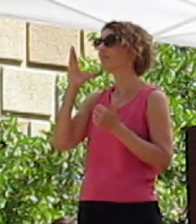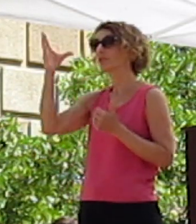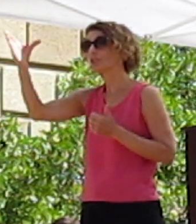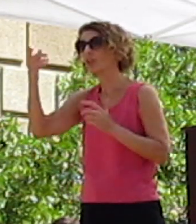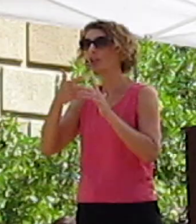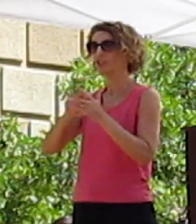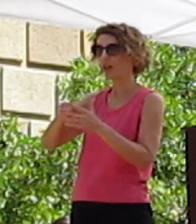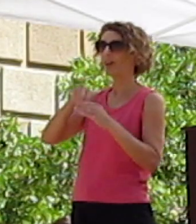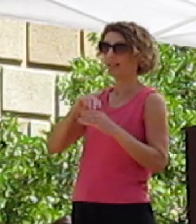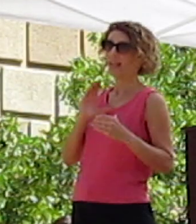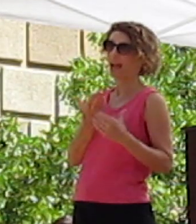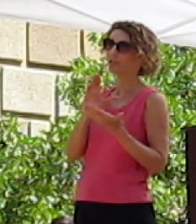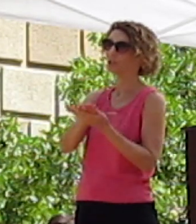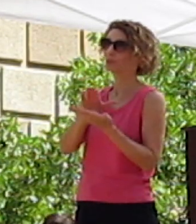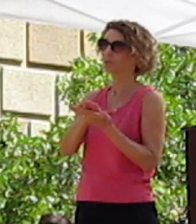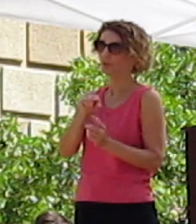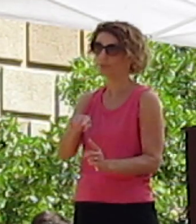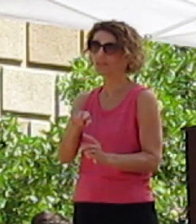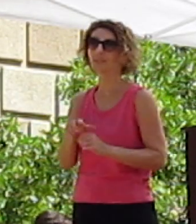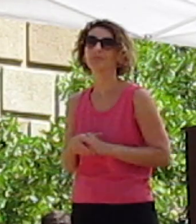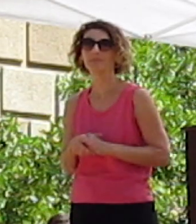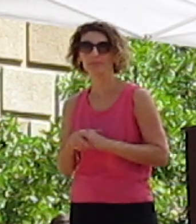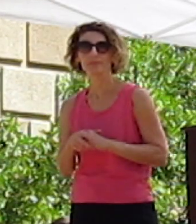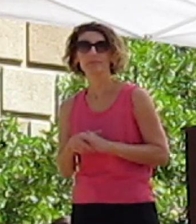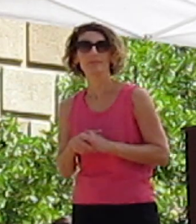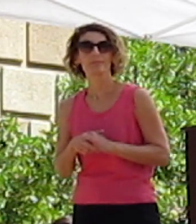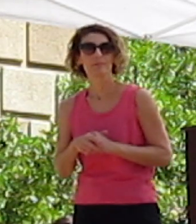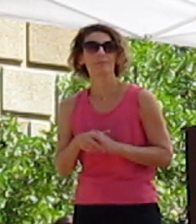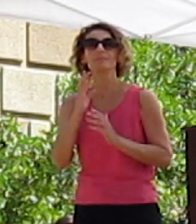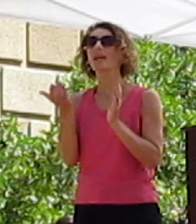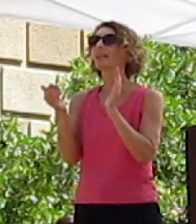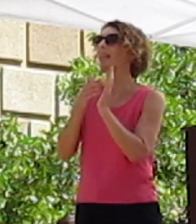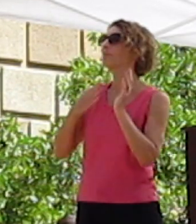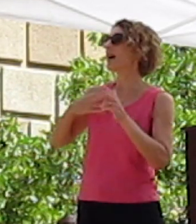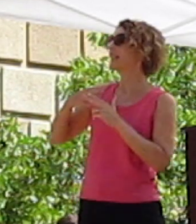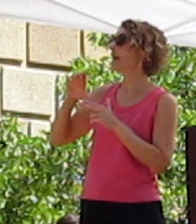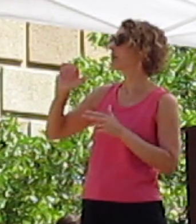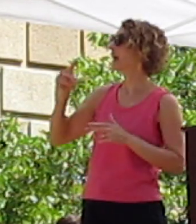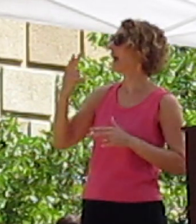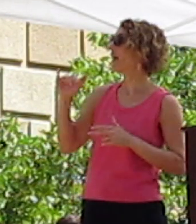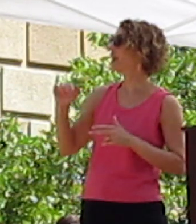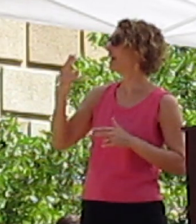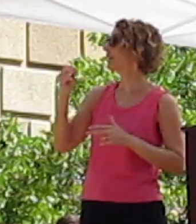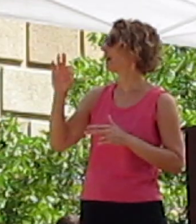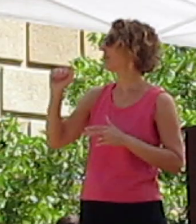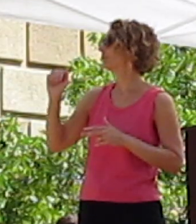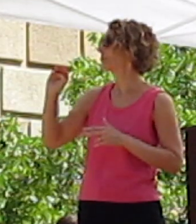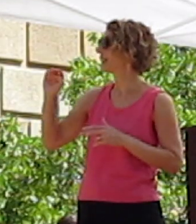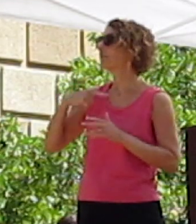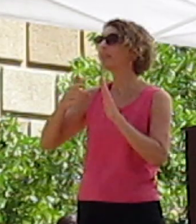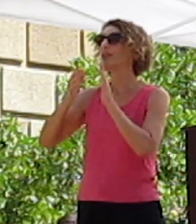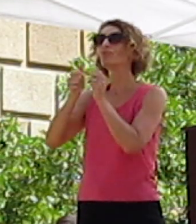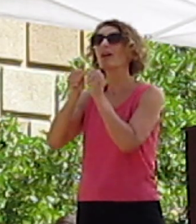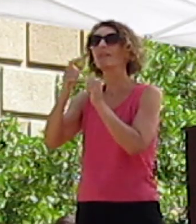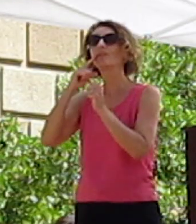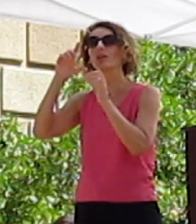starts in our schools. Again, my name is Kathy Hoffman. I'm running for Superintendent of